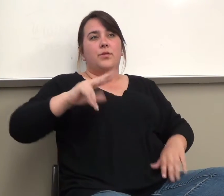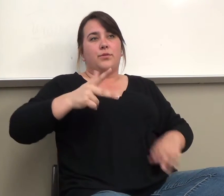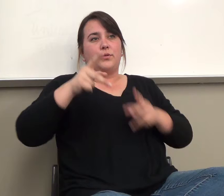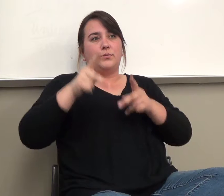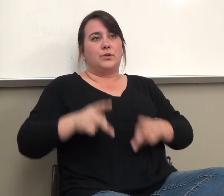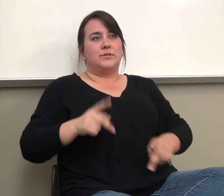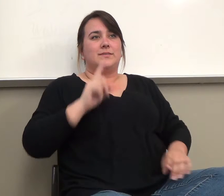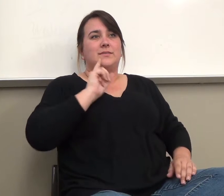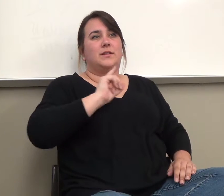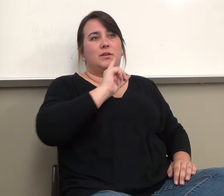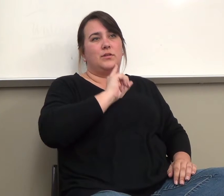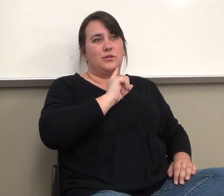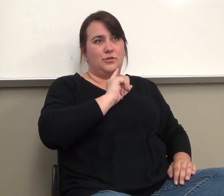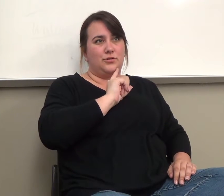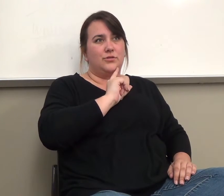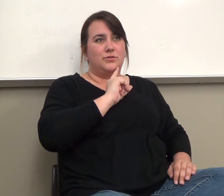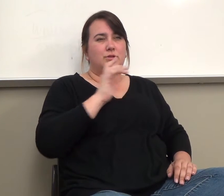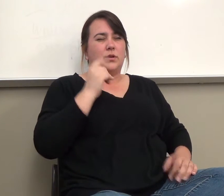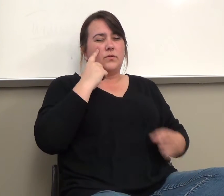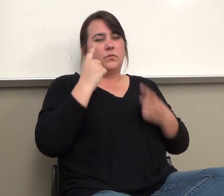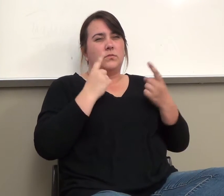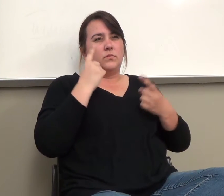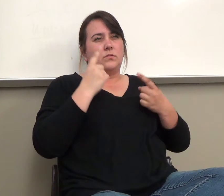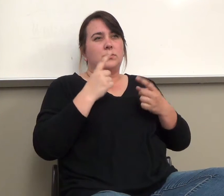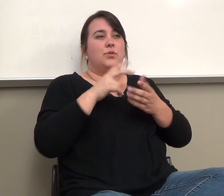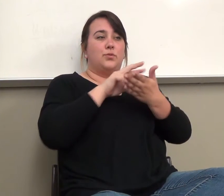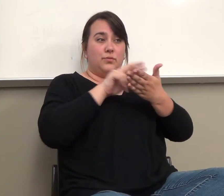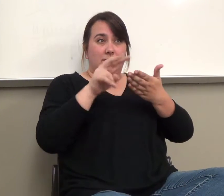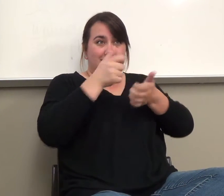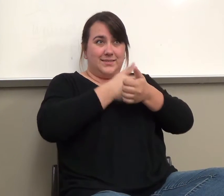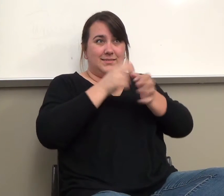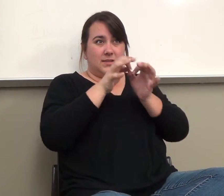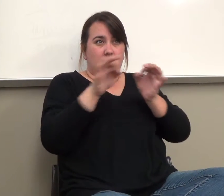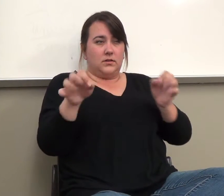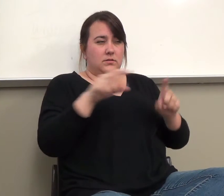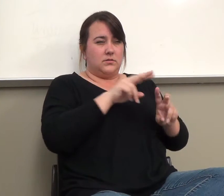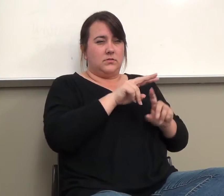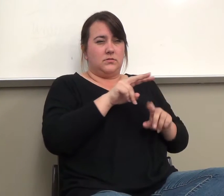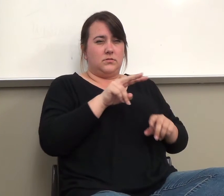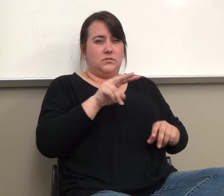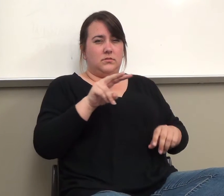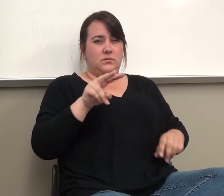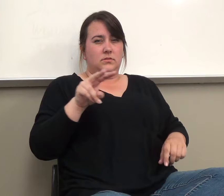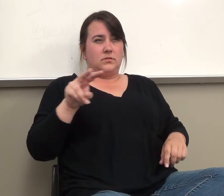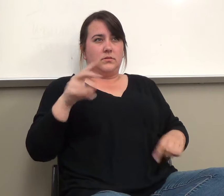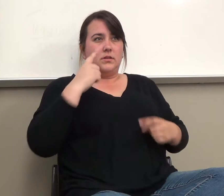So this one you're gonna have to think about. Read each sentence, think about what is the